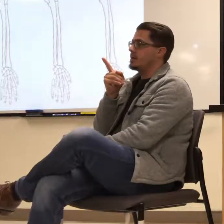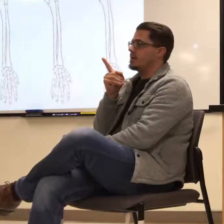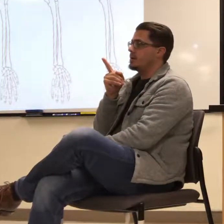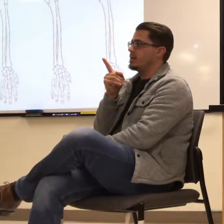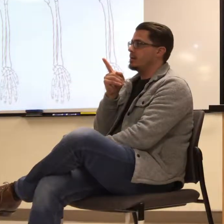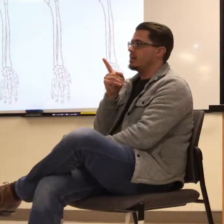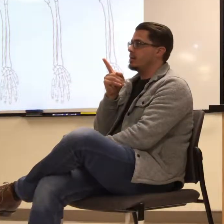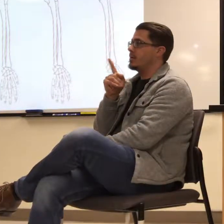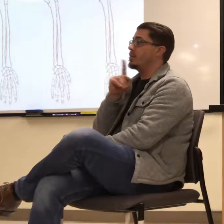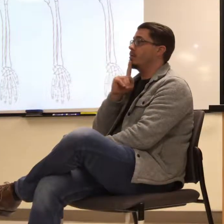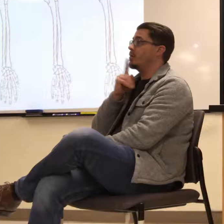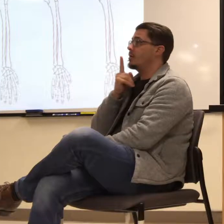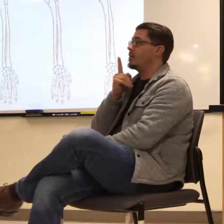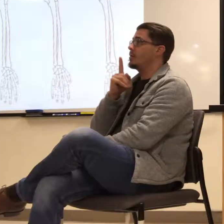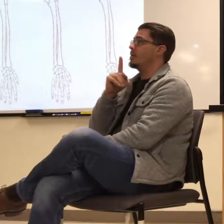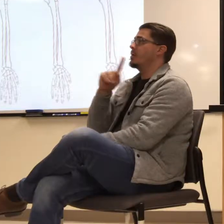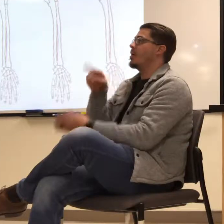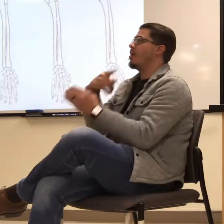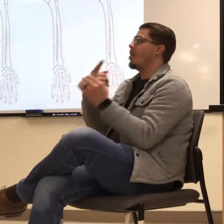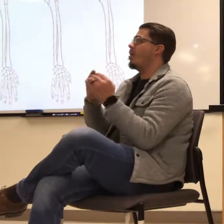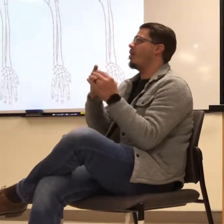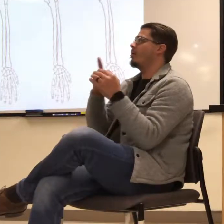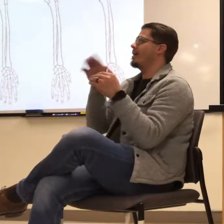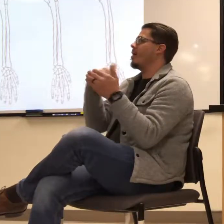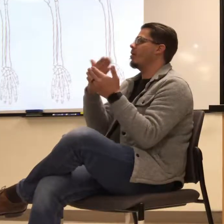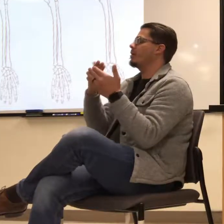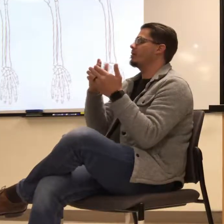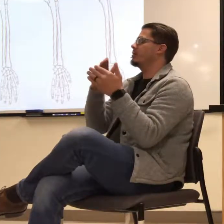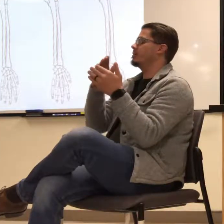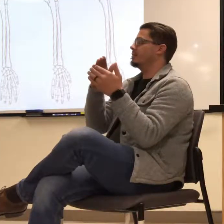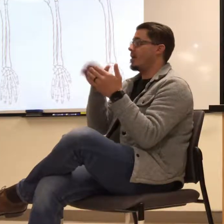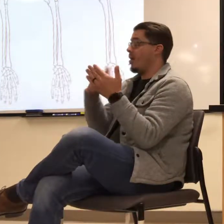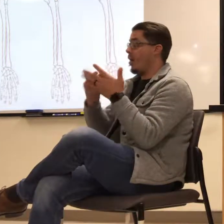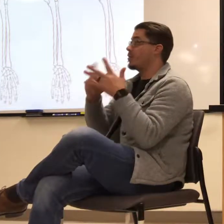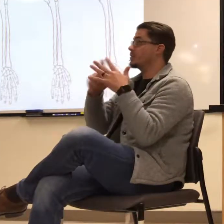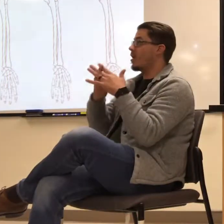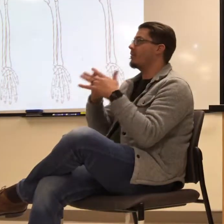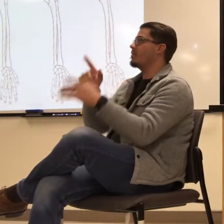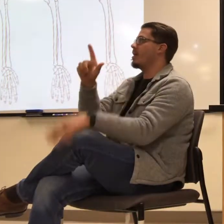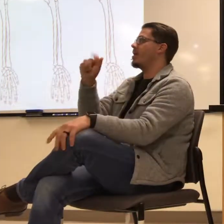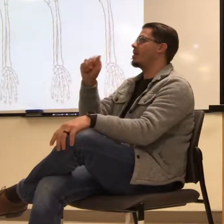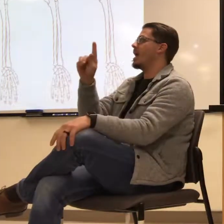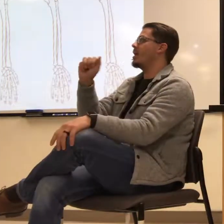they all originate from the lateral epicondyle, for the most part.